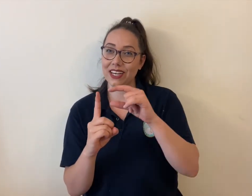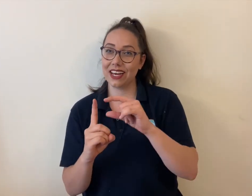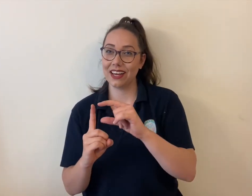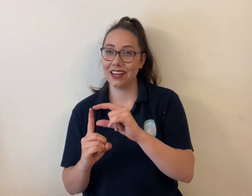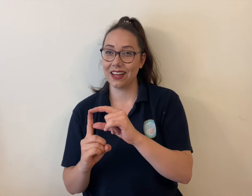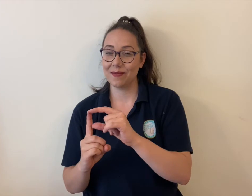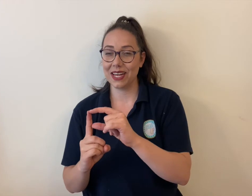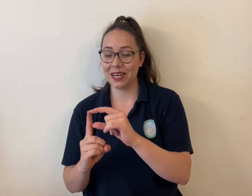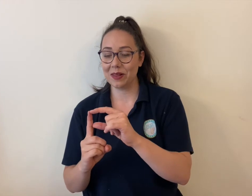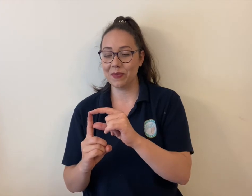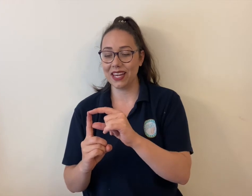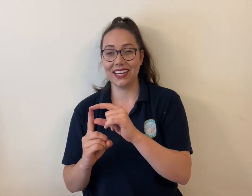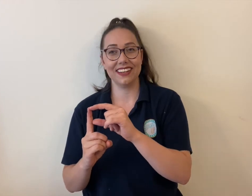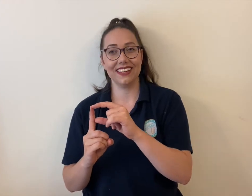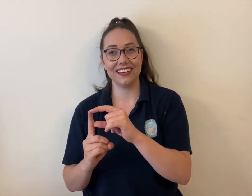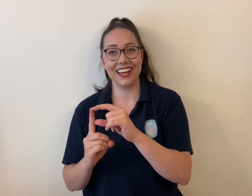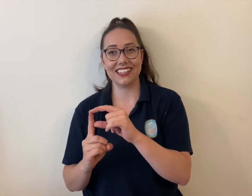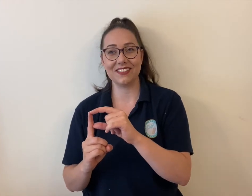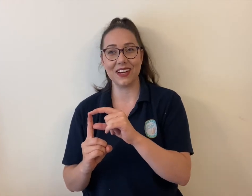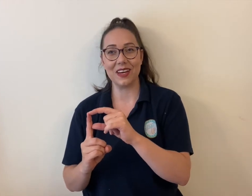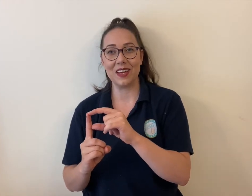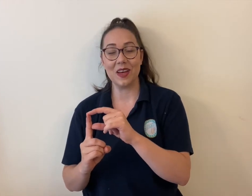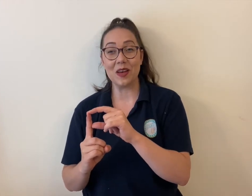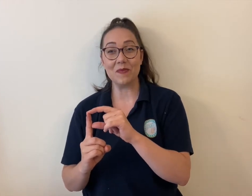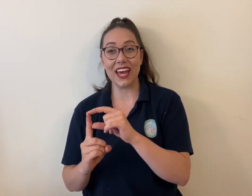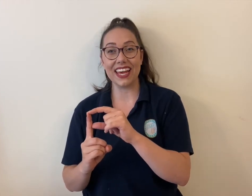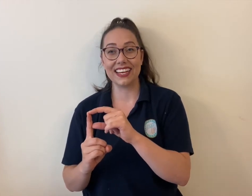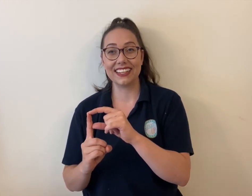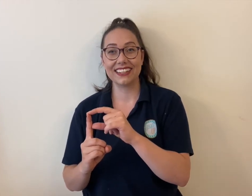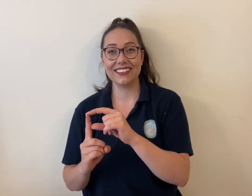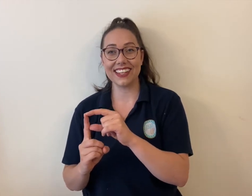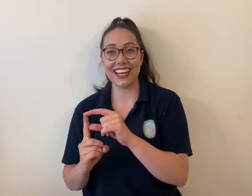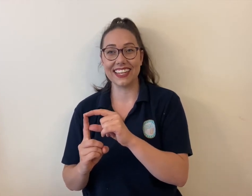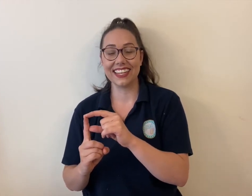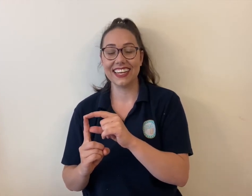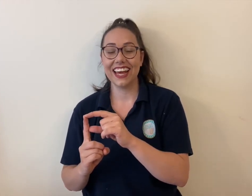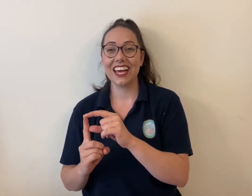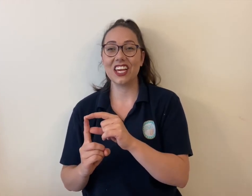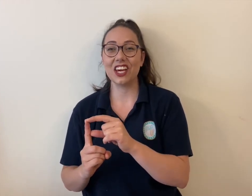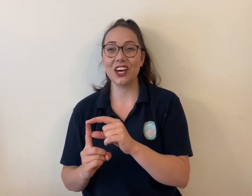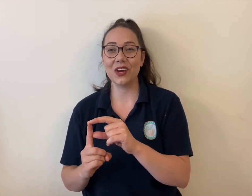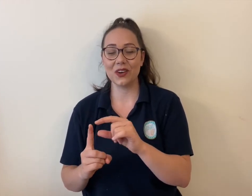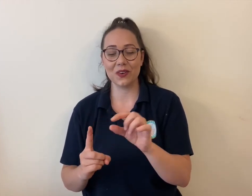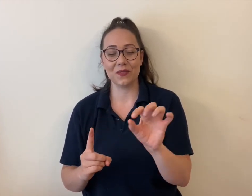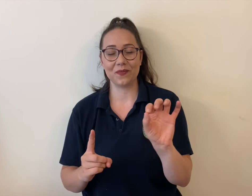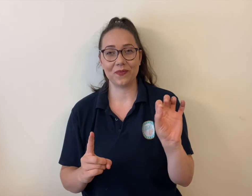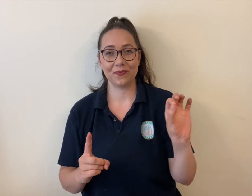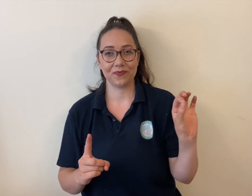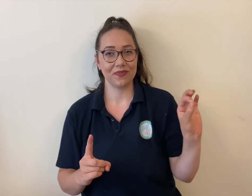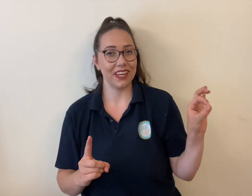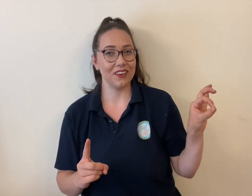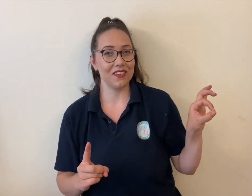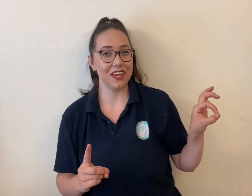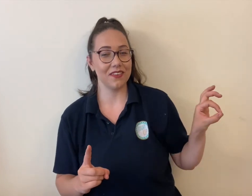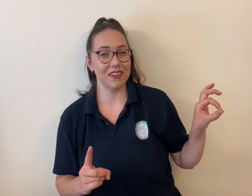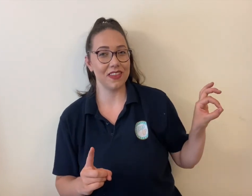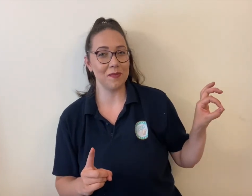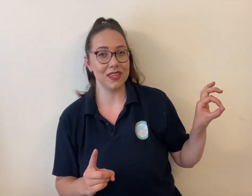and make a little P next to it. P. Well done. Q. Take your finger and thumb